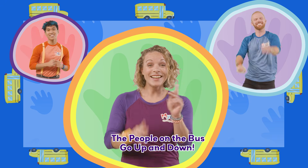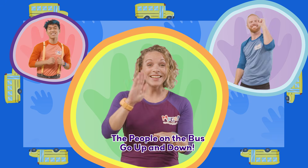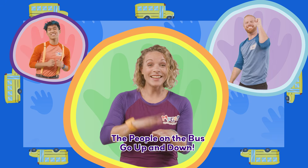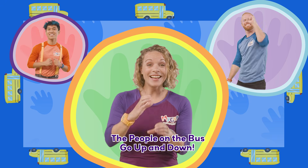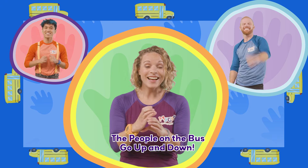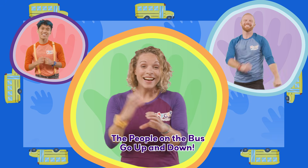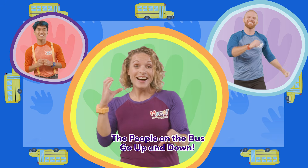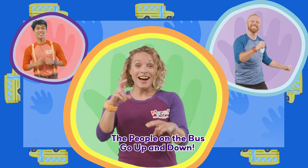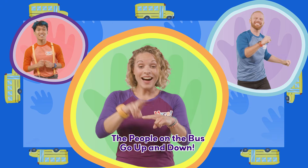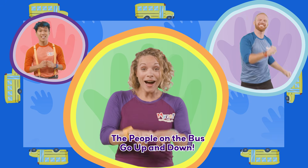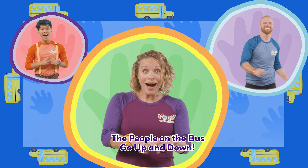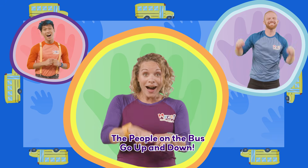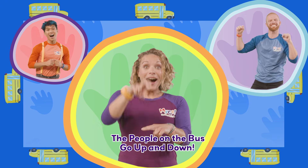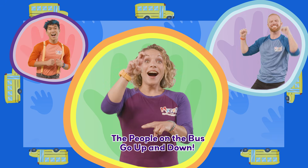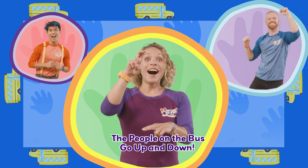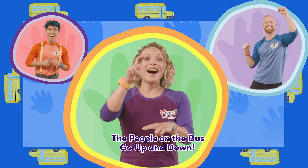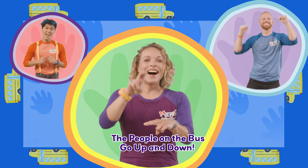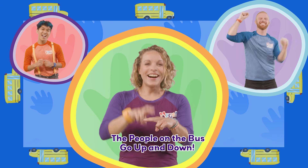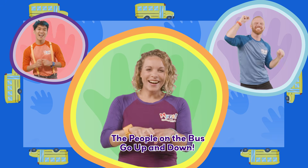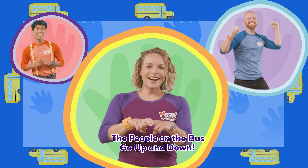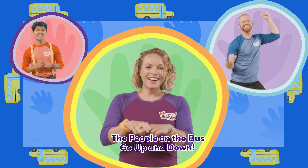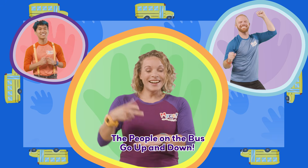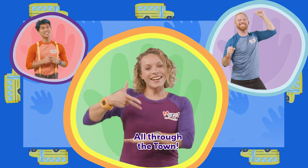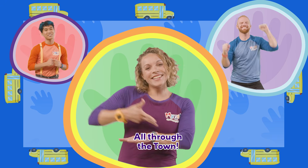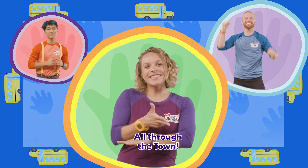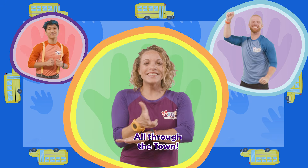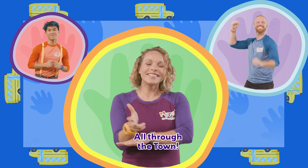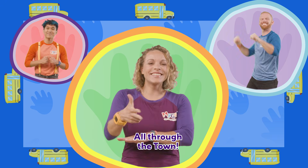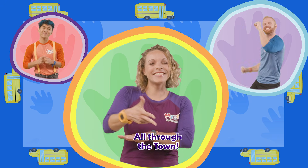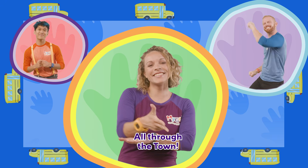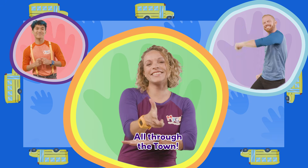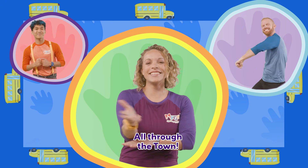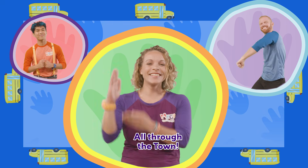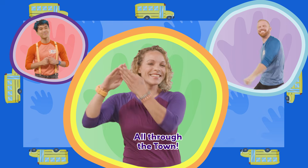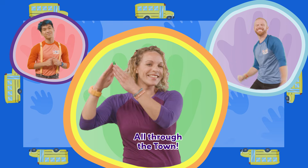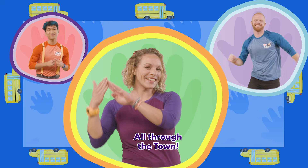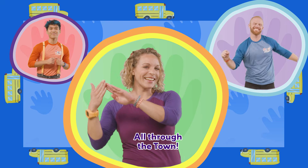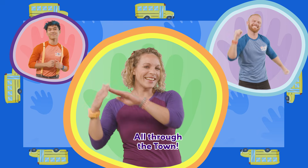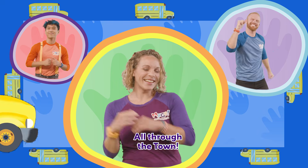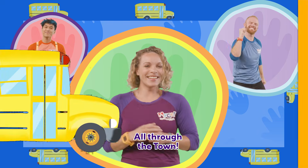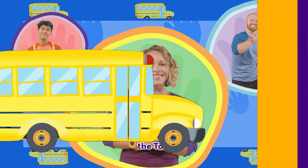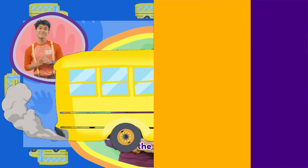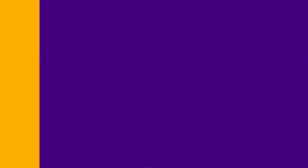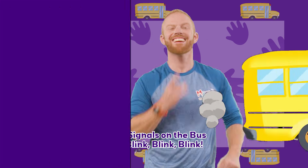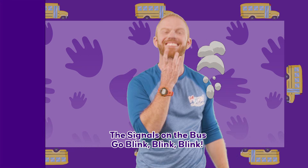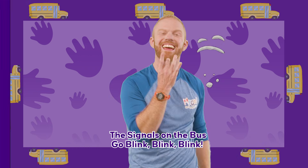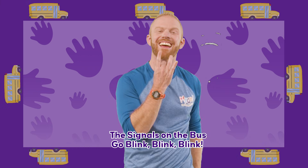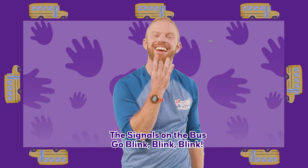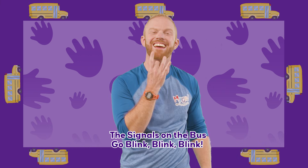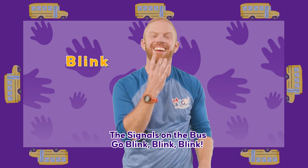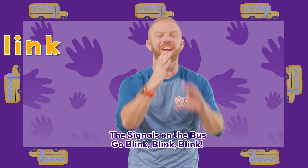The people on the bus go up and down, all through the town.